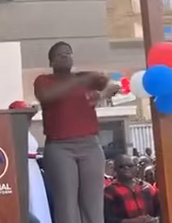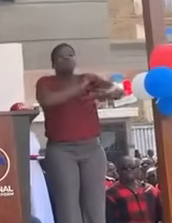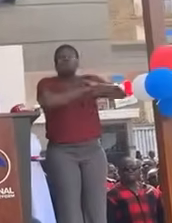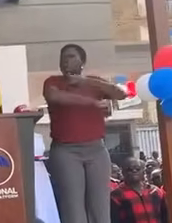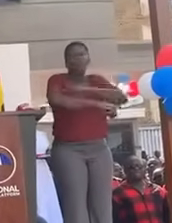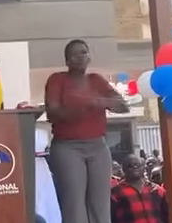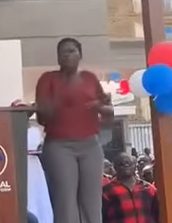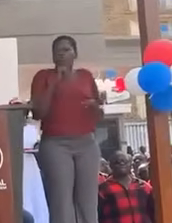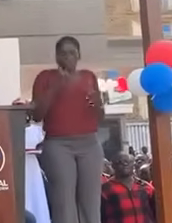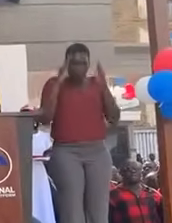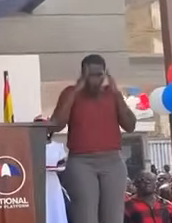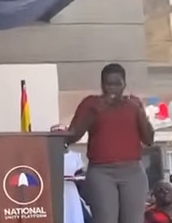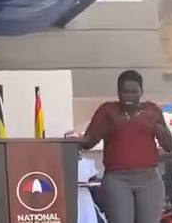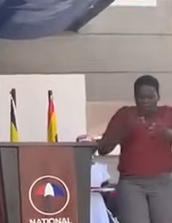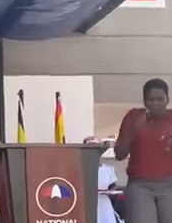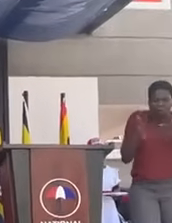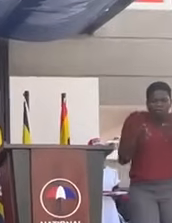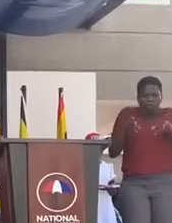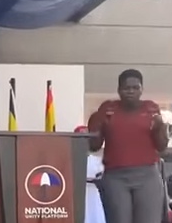is not a partisan struggle